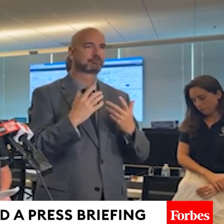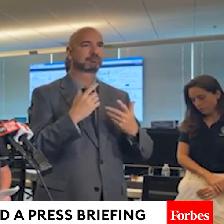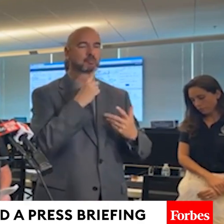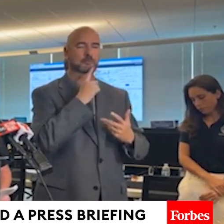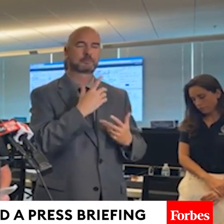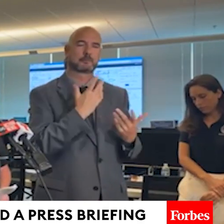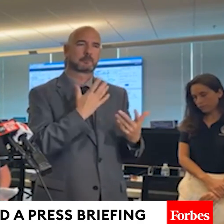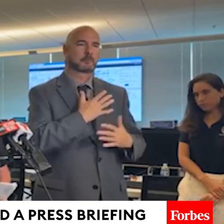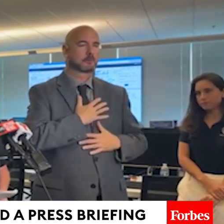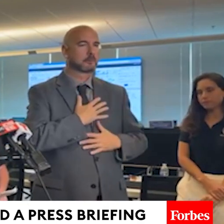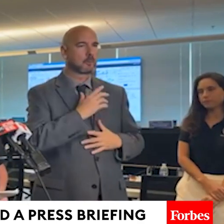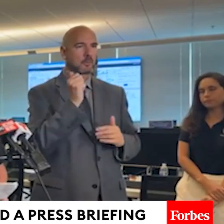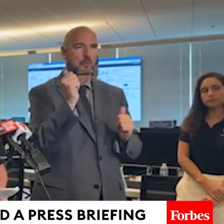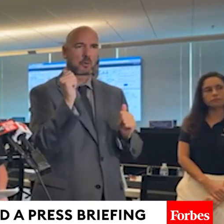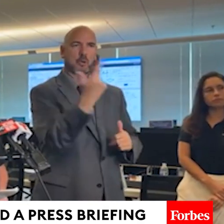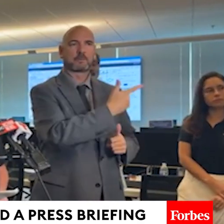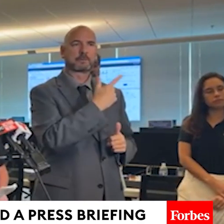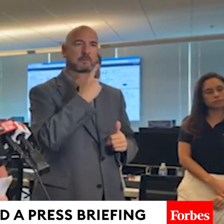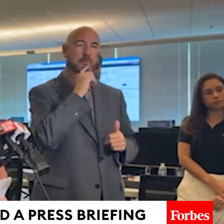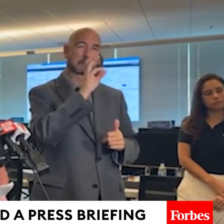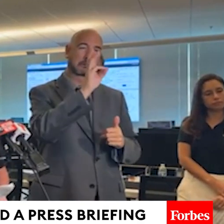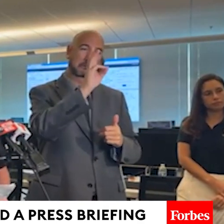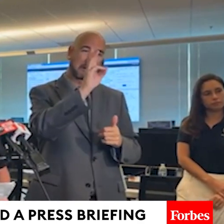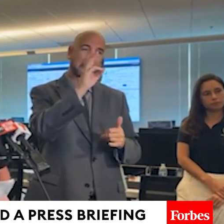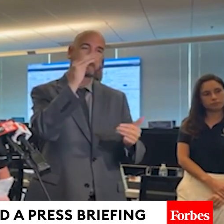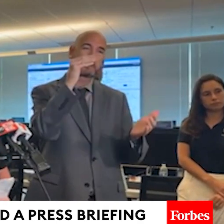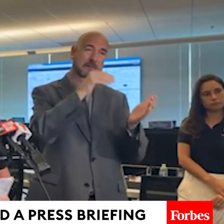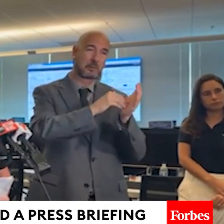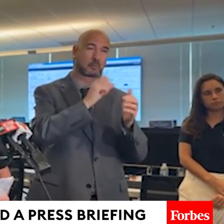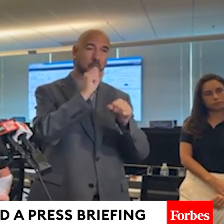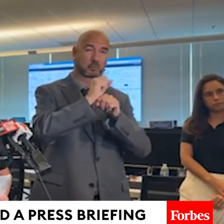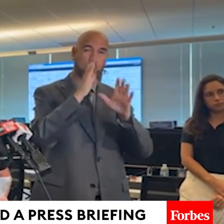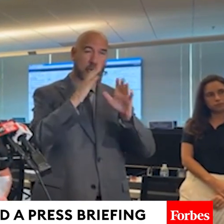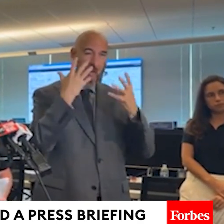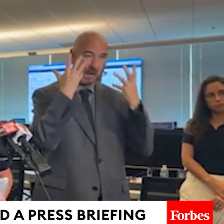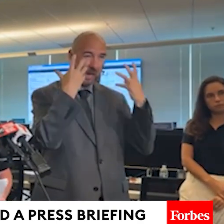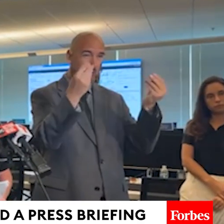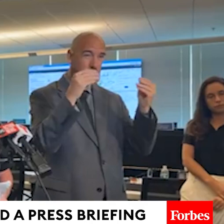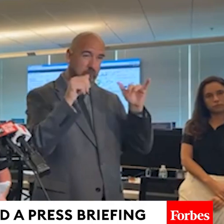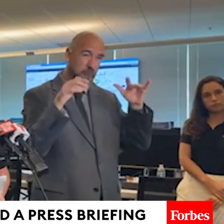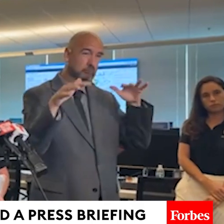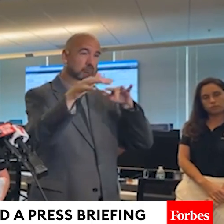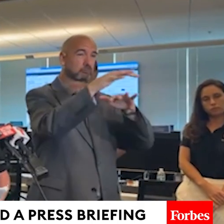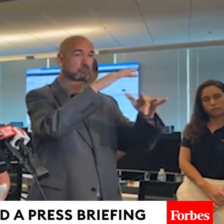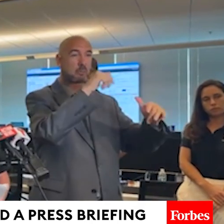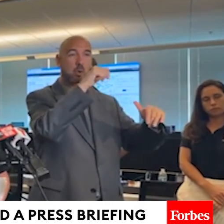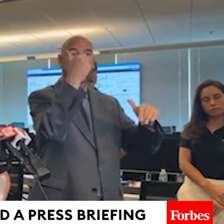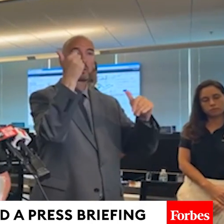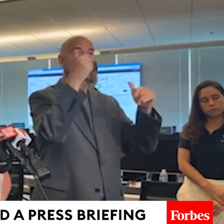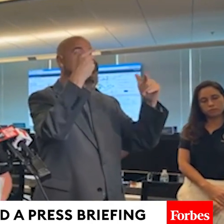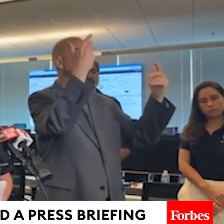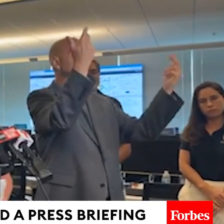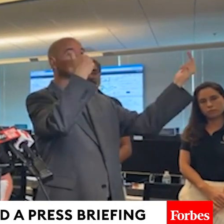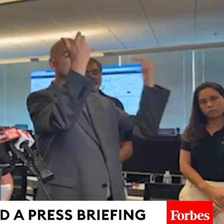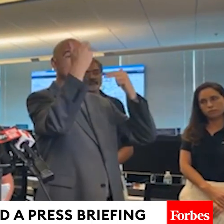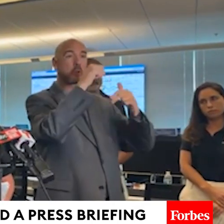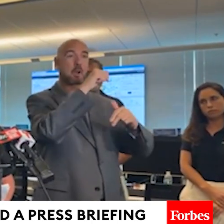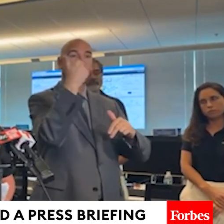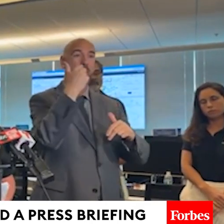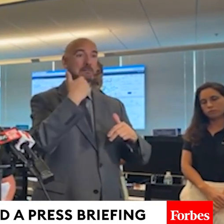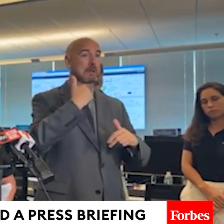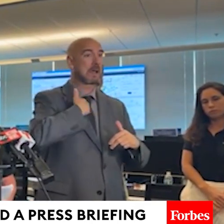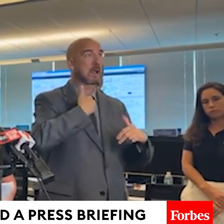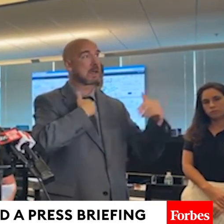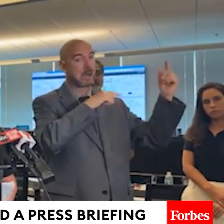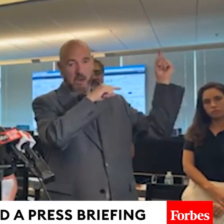Electric and the 6,000 plus utility workers that we've brought in from as far away as Canada are working tirelessly around the